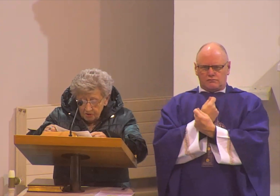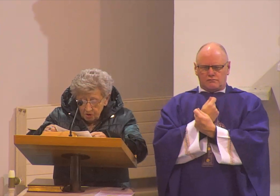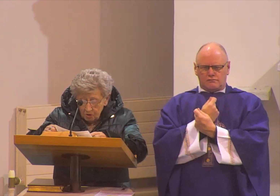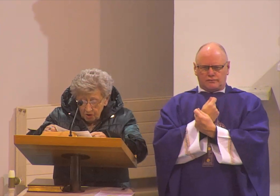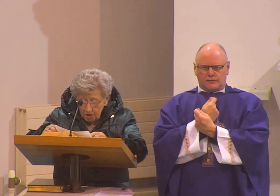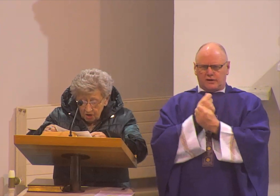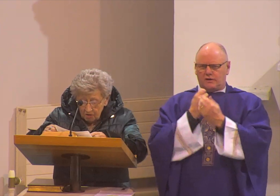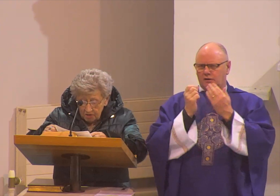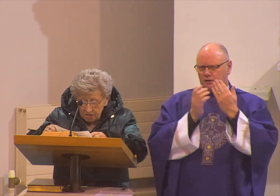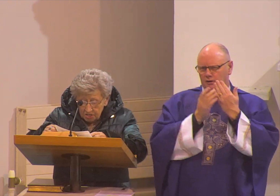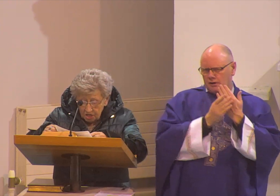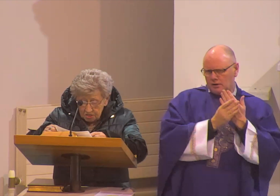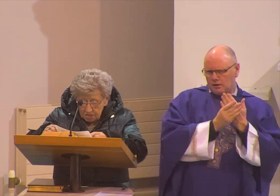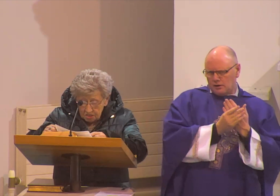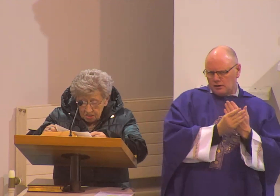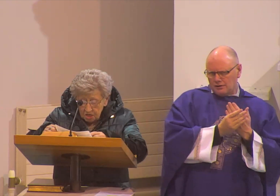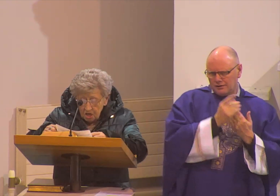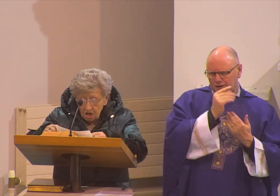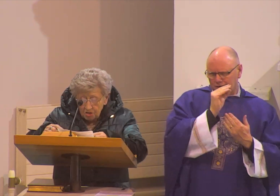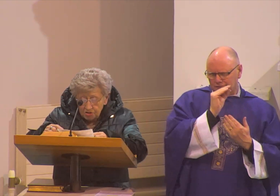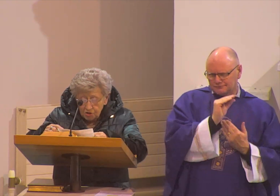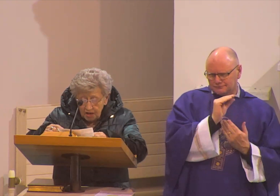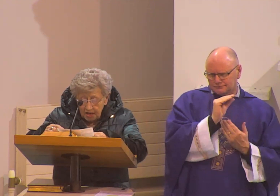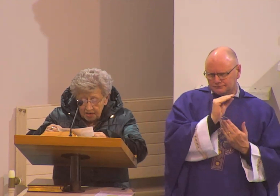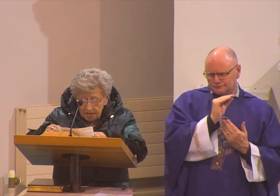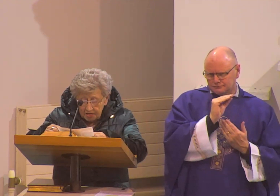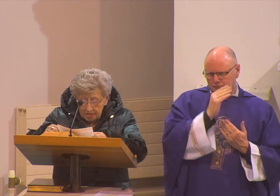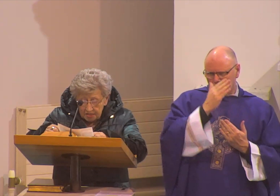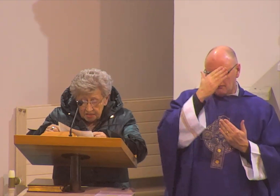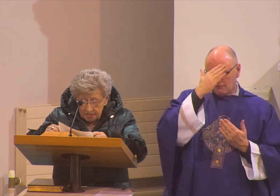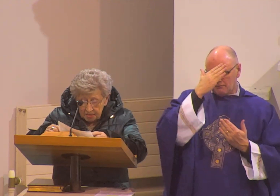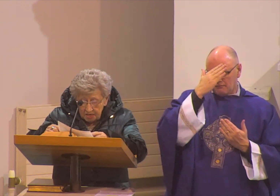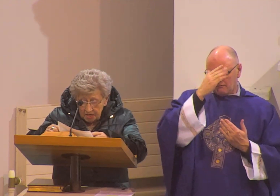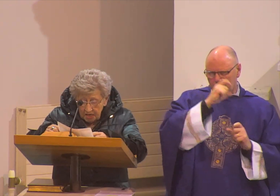of the glory of the Eternal on your head.